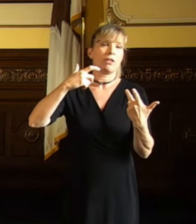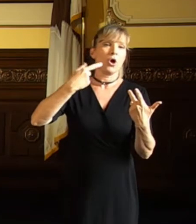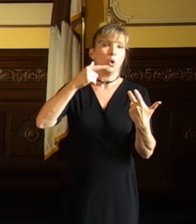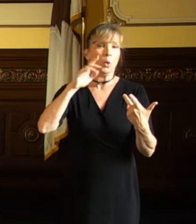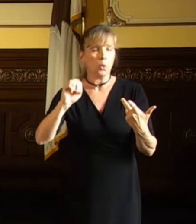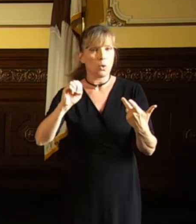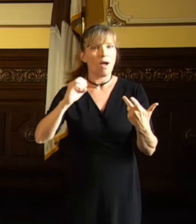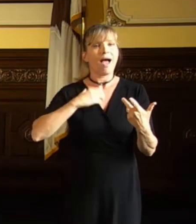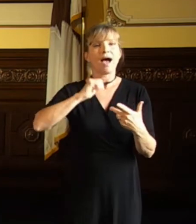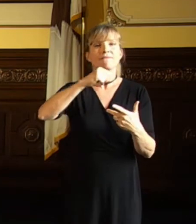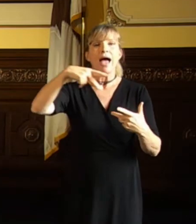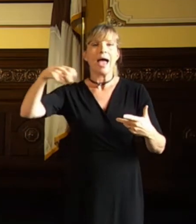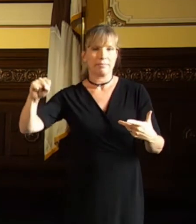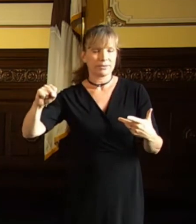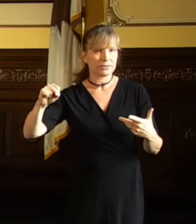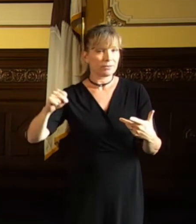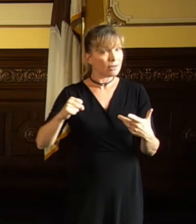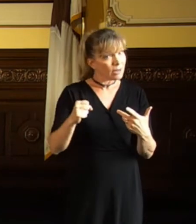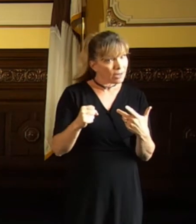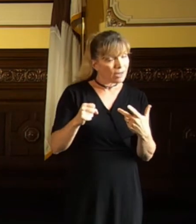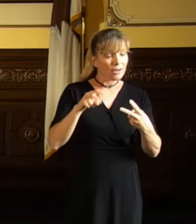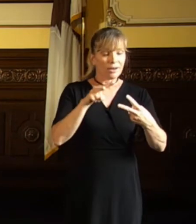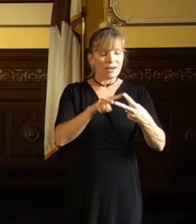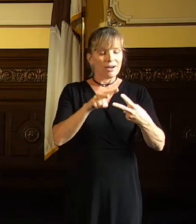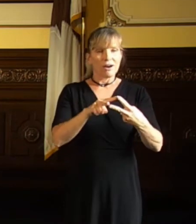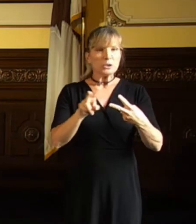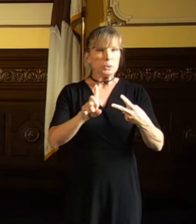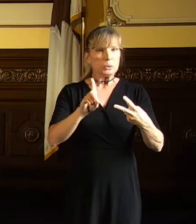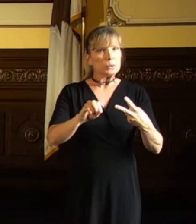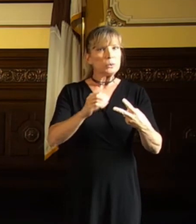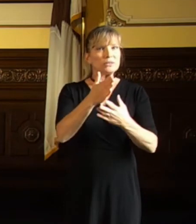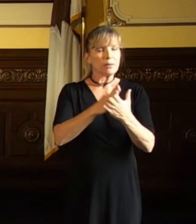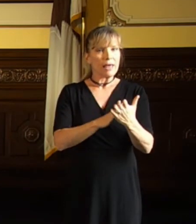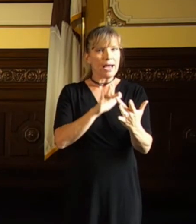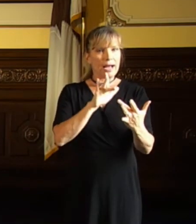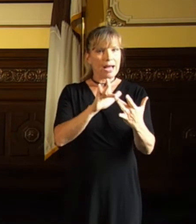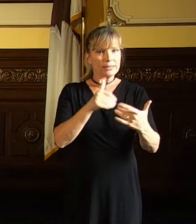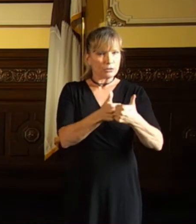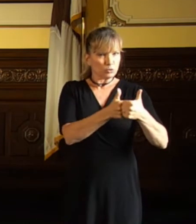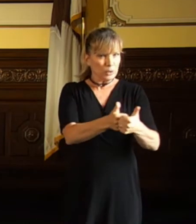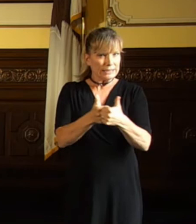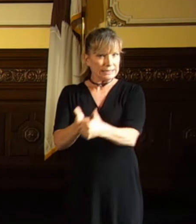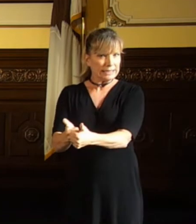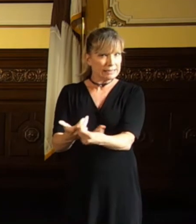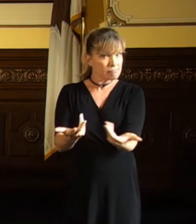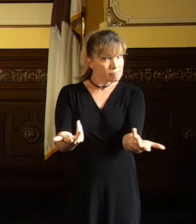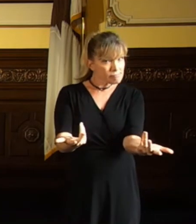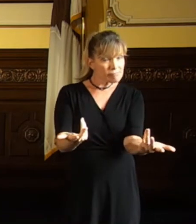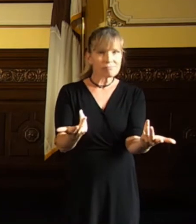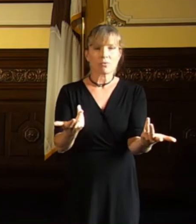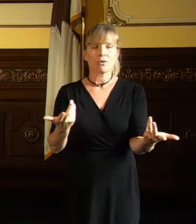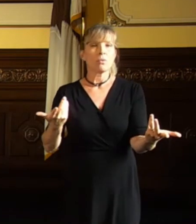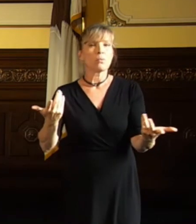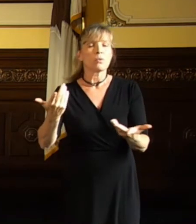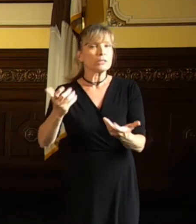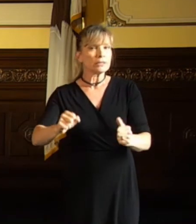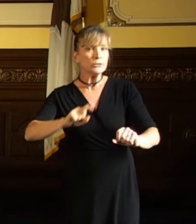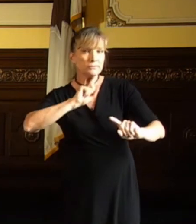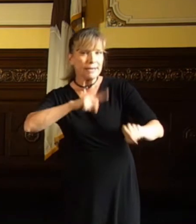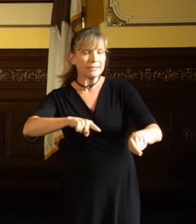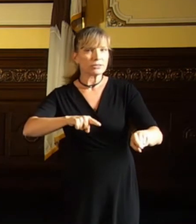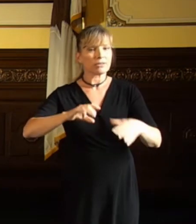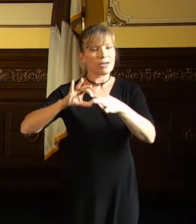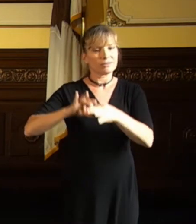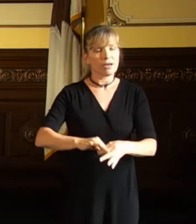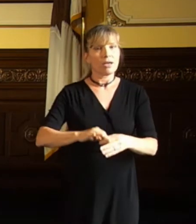that have these abilities to do some of that contact tracing work. So can you respond to that, particularly